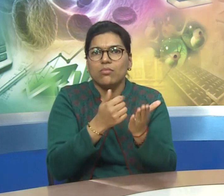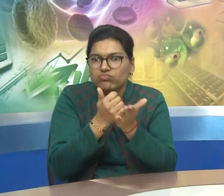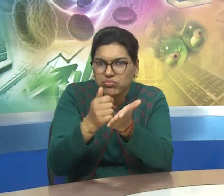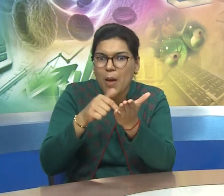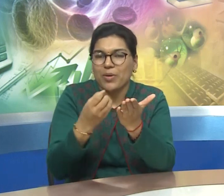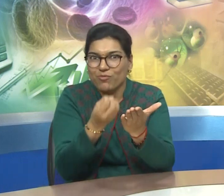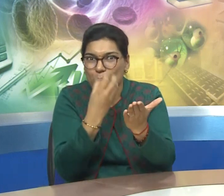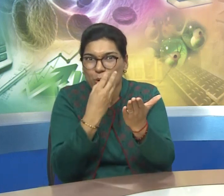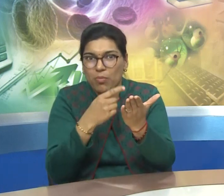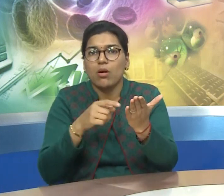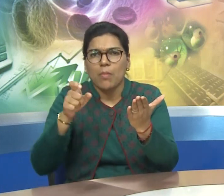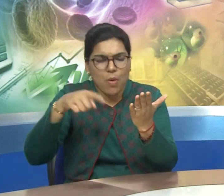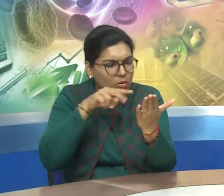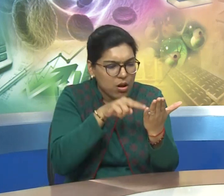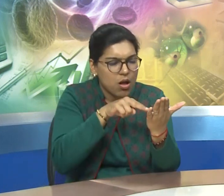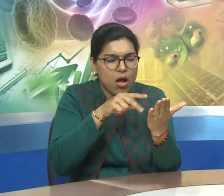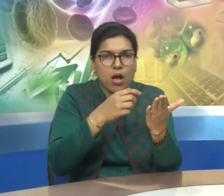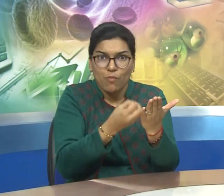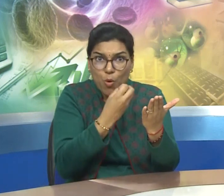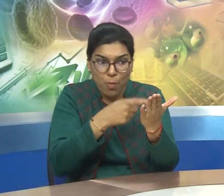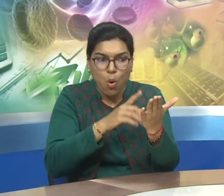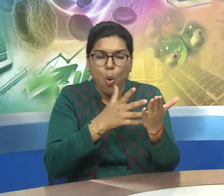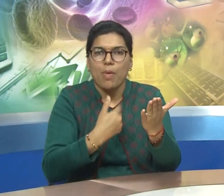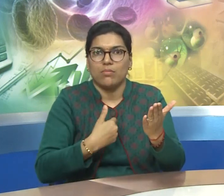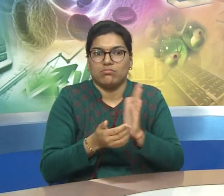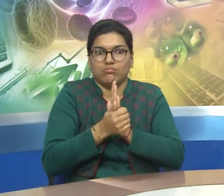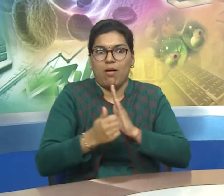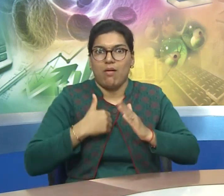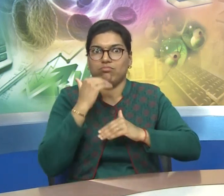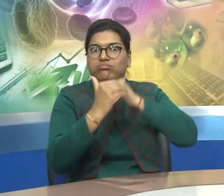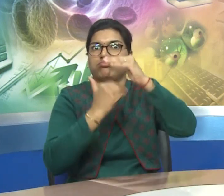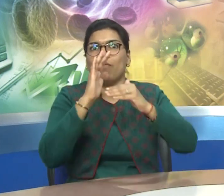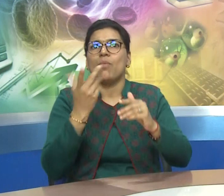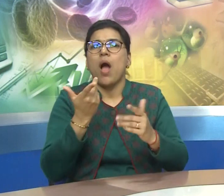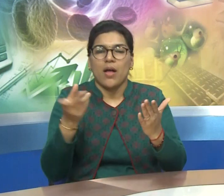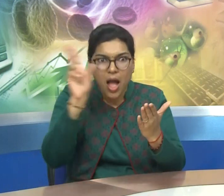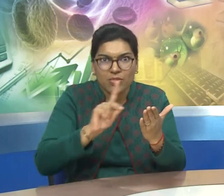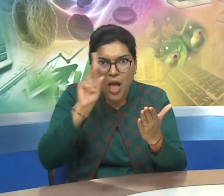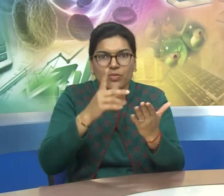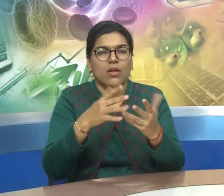Assist users in obtaining the skills of information retrieval.